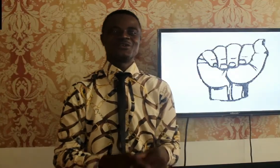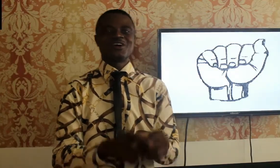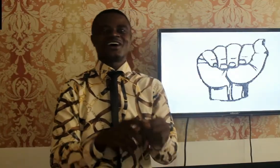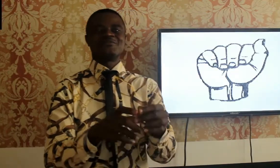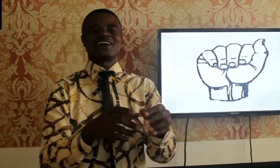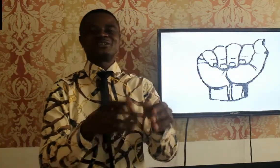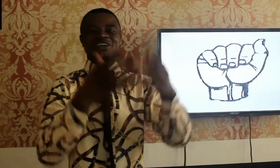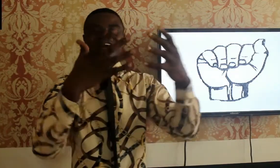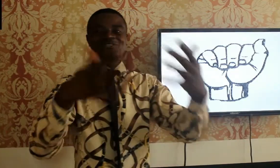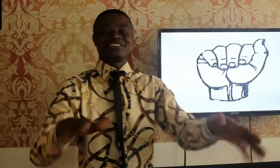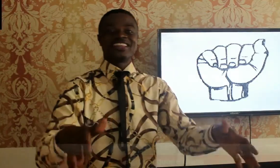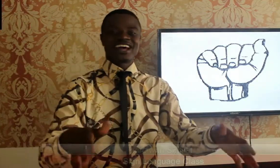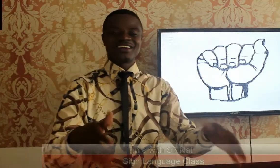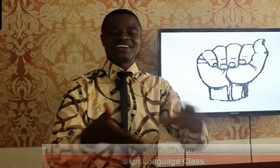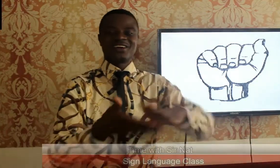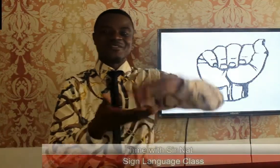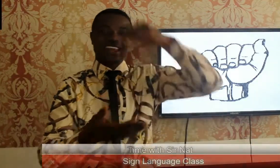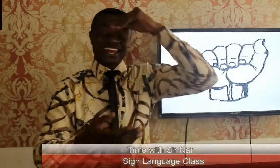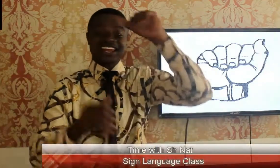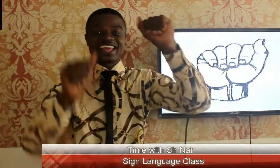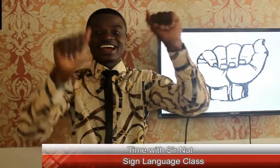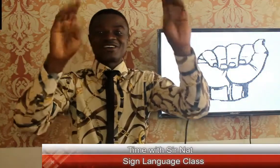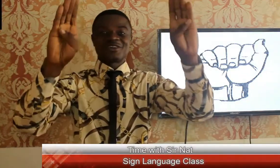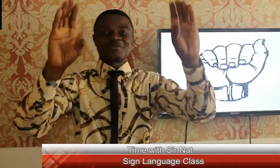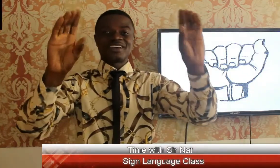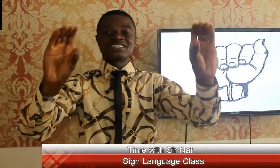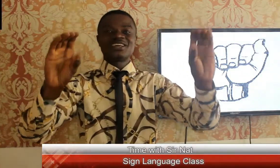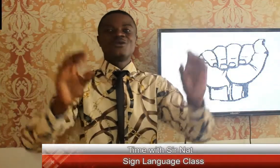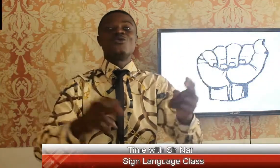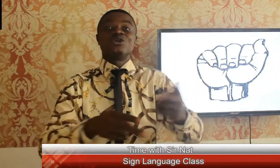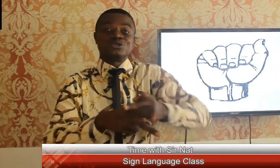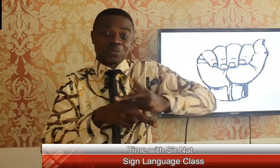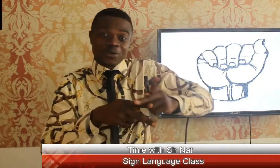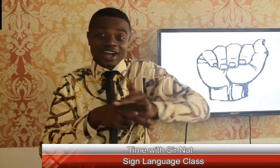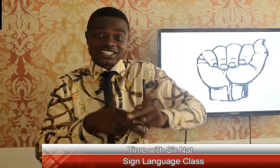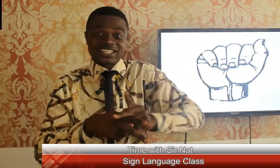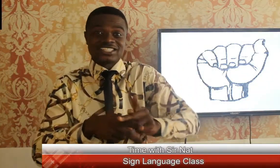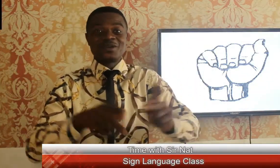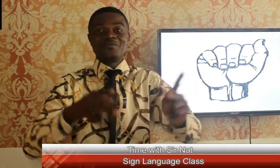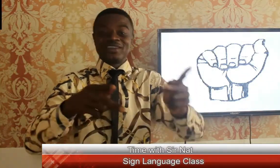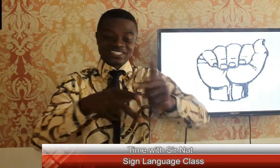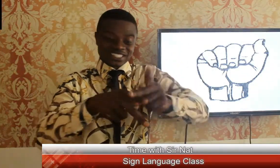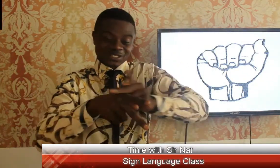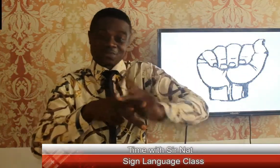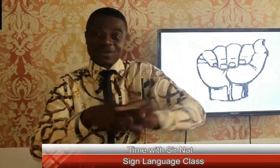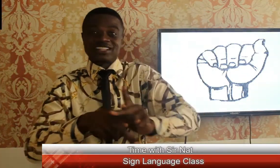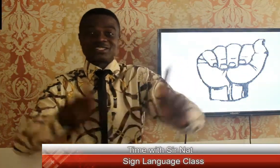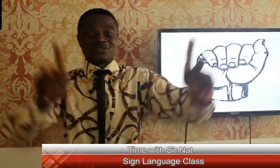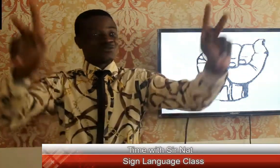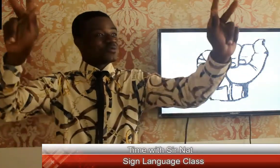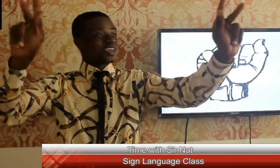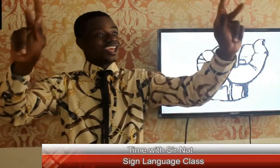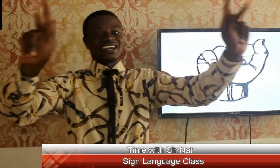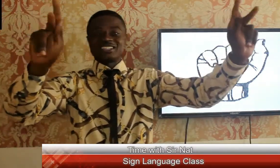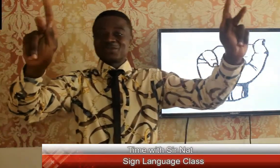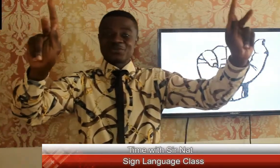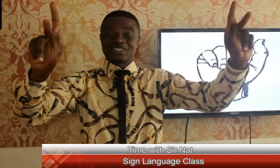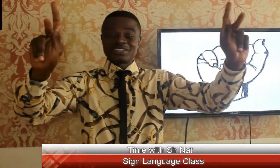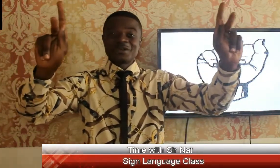so as we have done learning the alphabets, we want to practice. Please, this is practice. You form K hand shape with